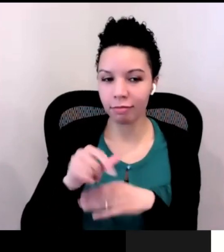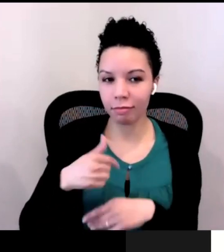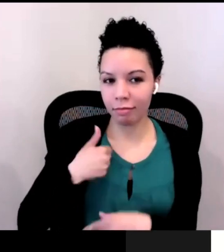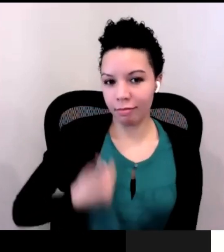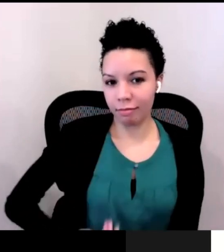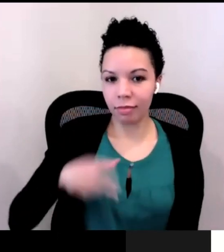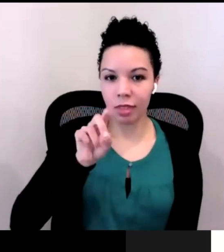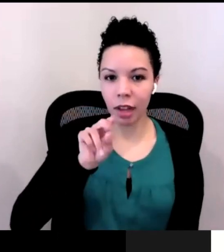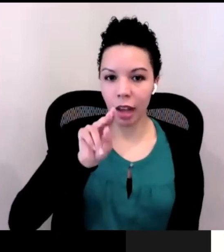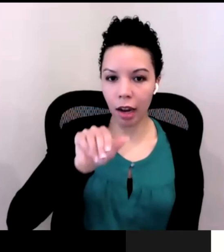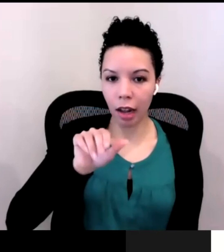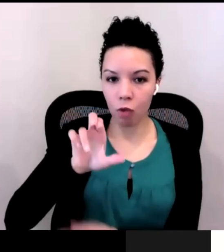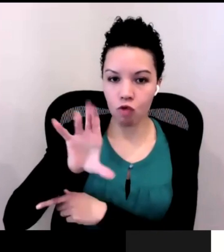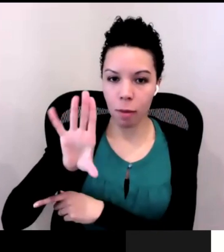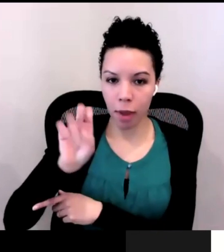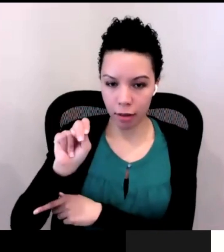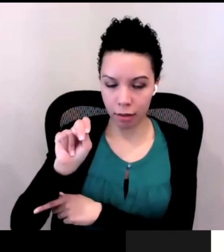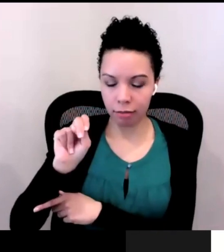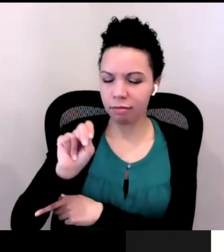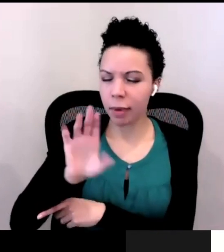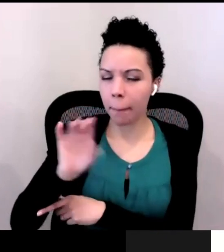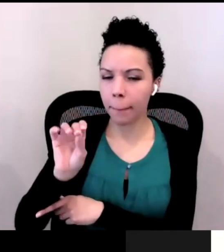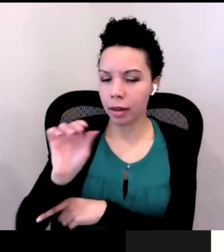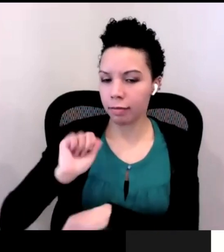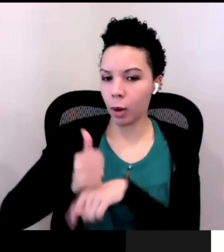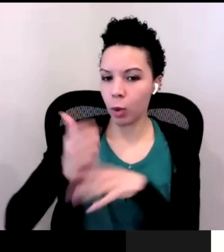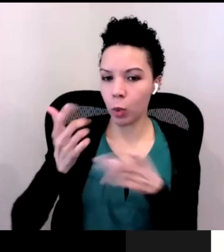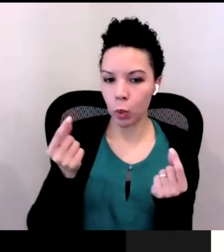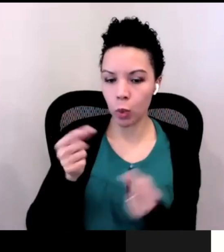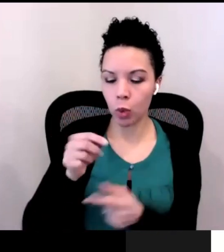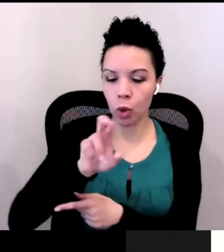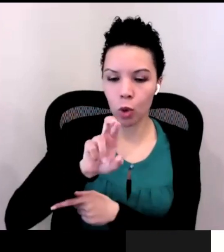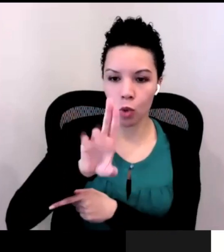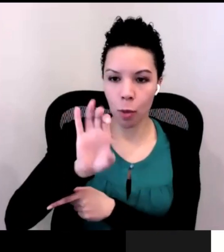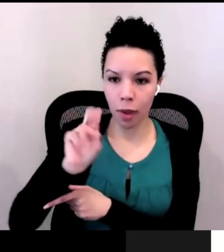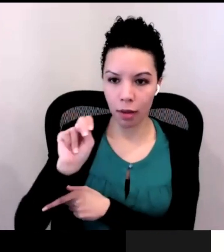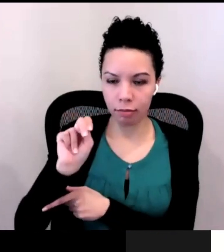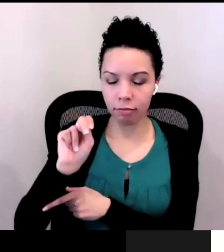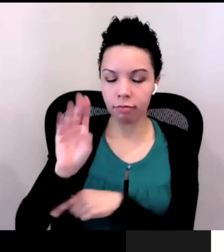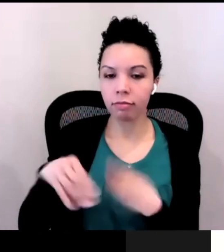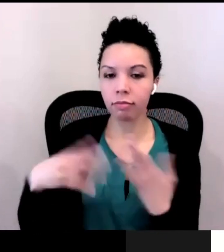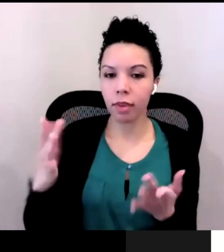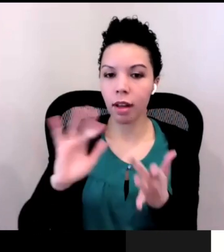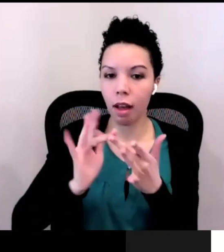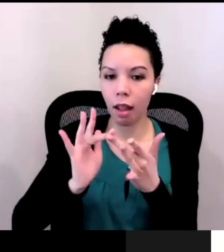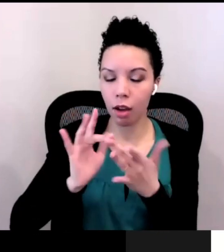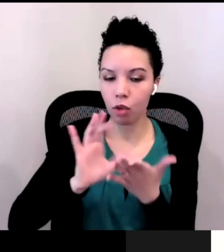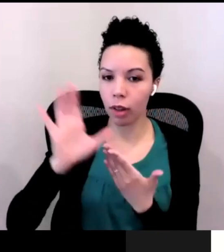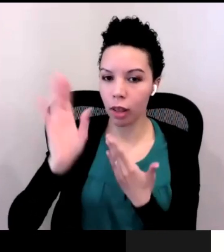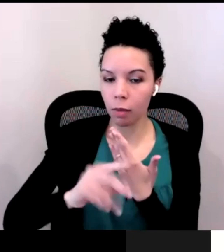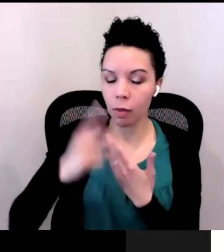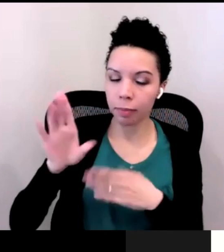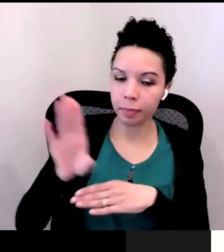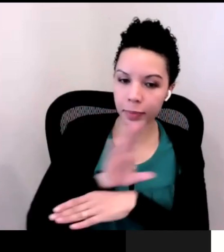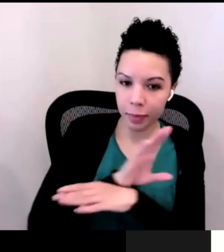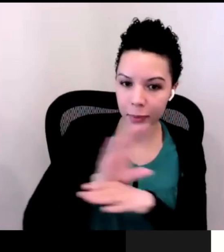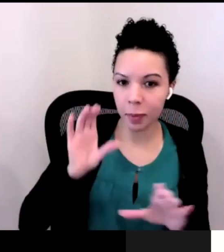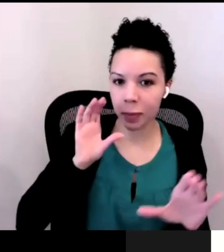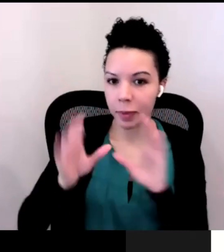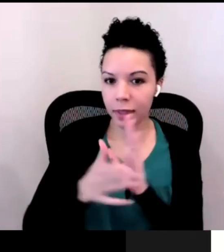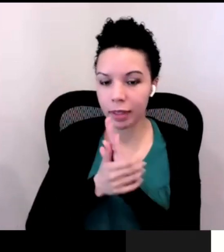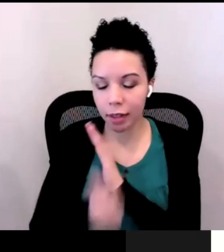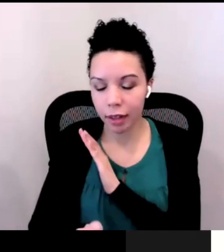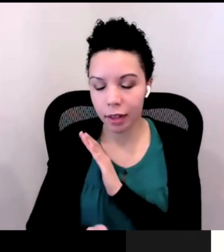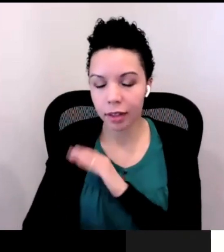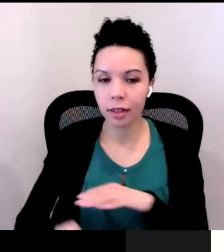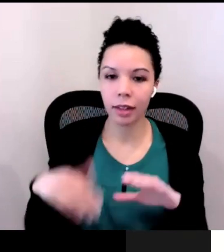which is Rubin, R-U-B-I-N. And we provide online curriculum for business communication skills,